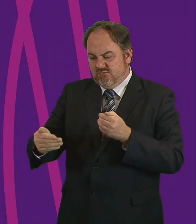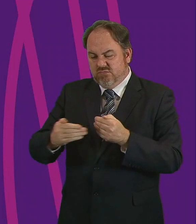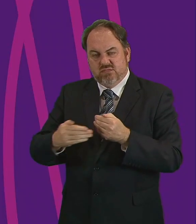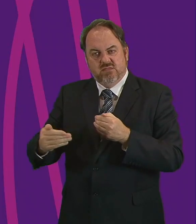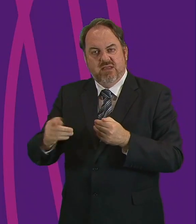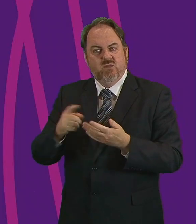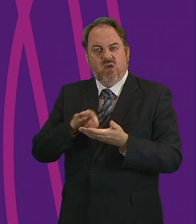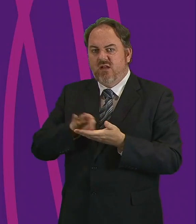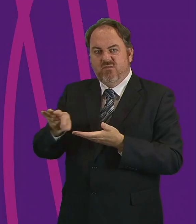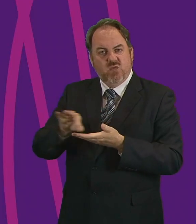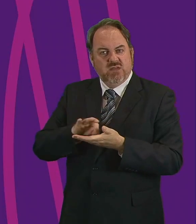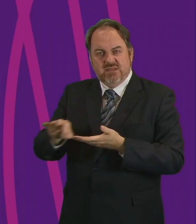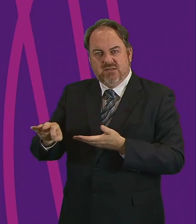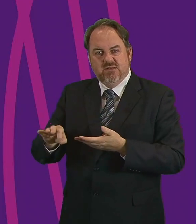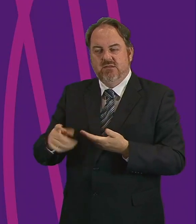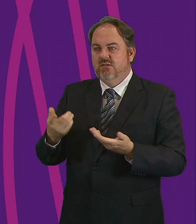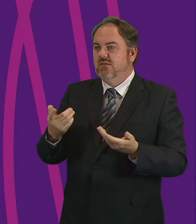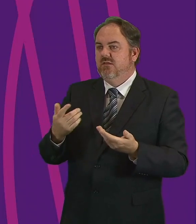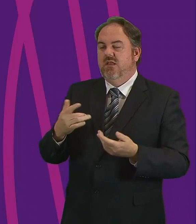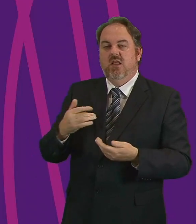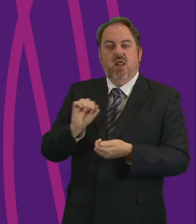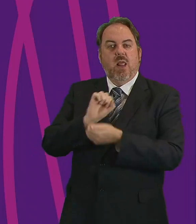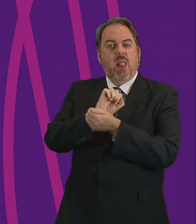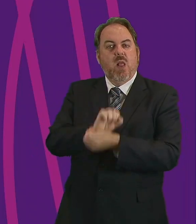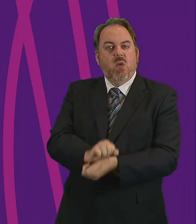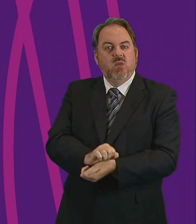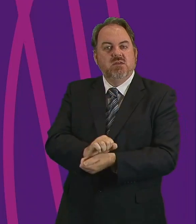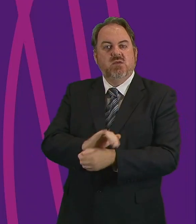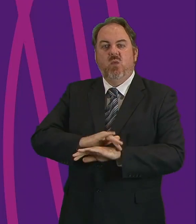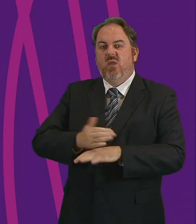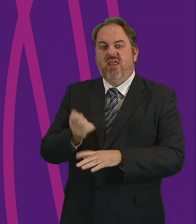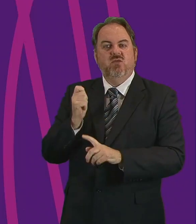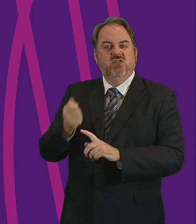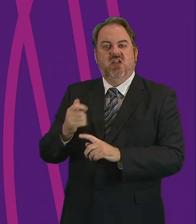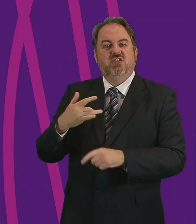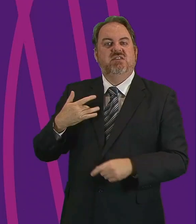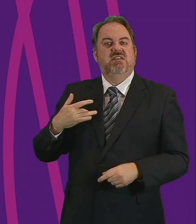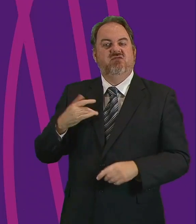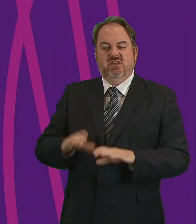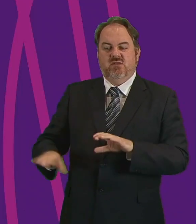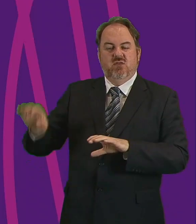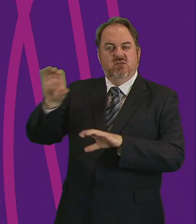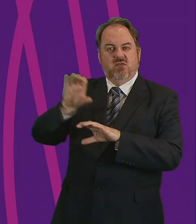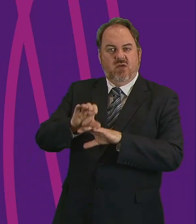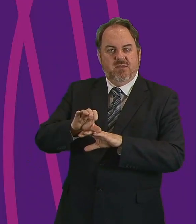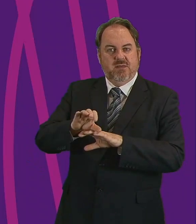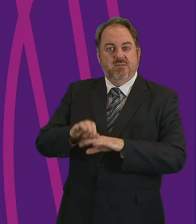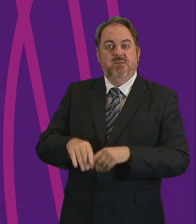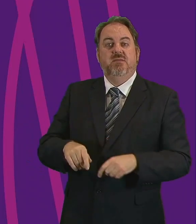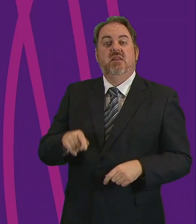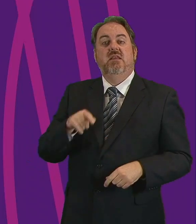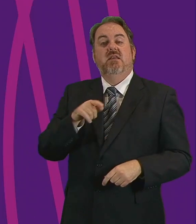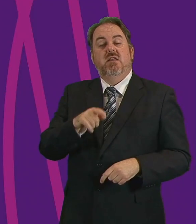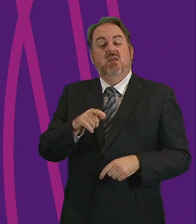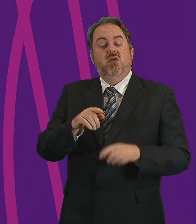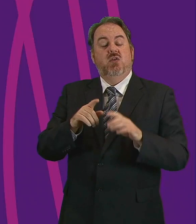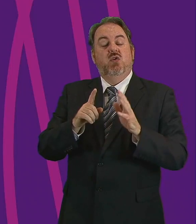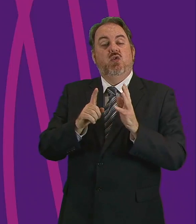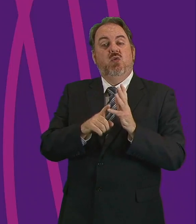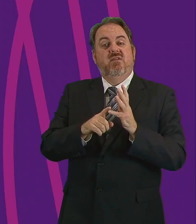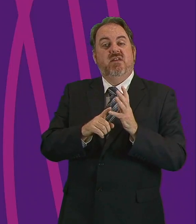bills, offering interest-free loans to businesses, boosting universal credit by £1,000 and much